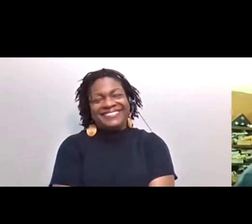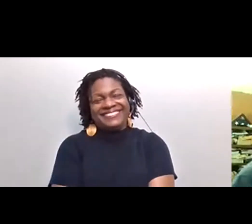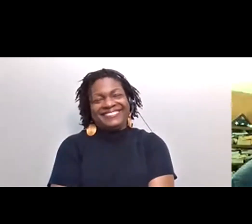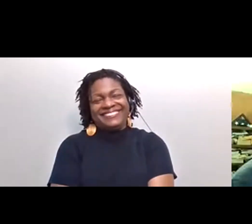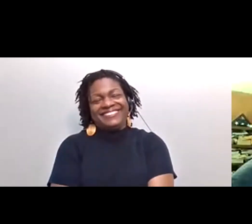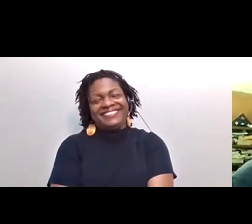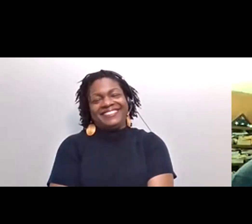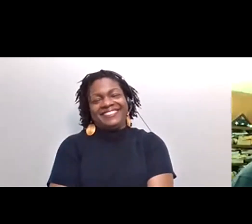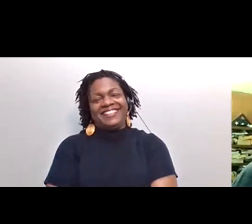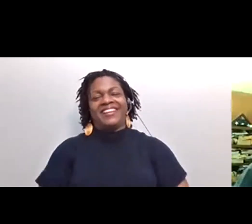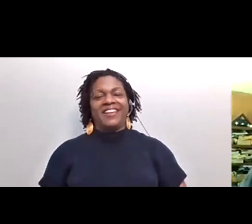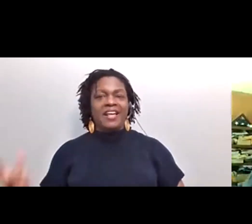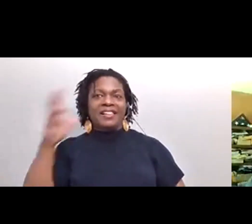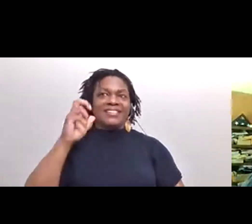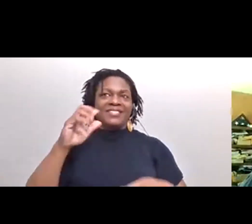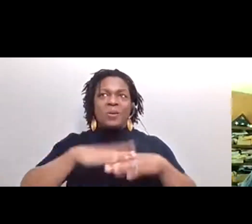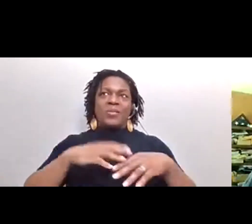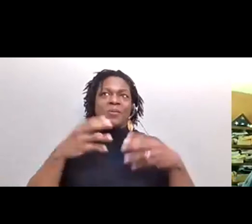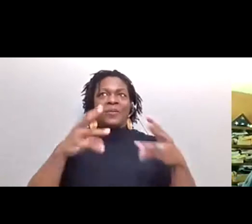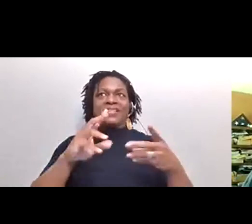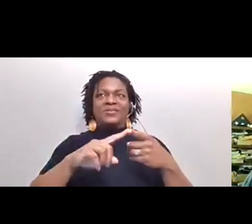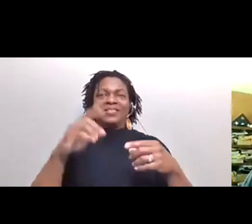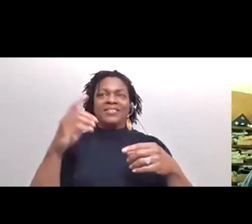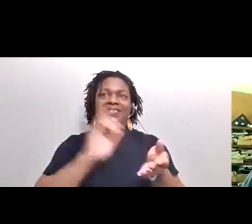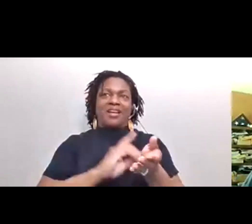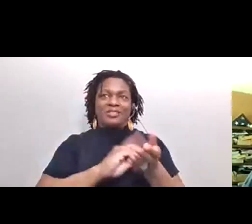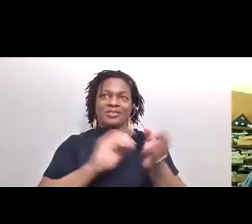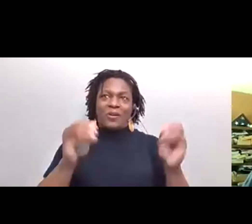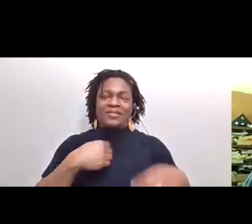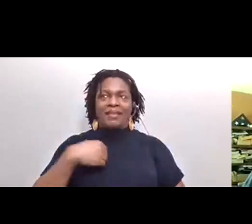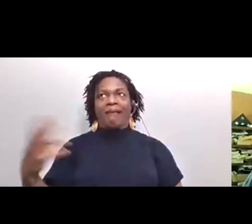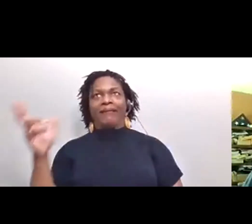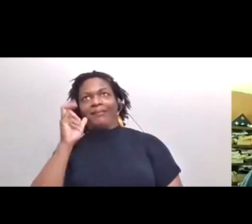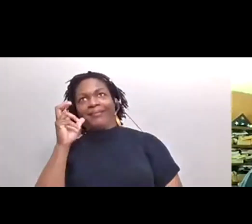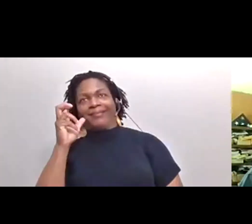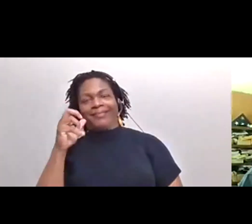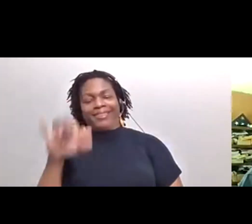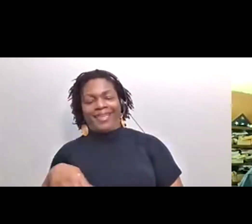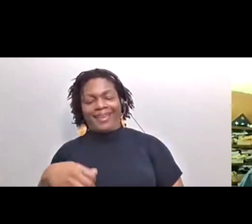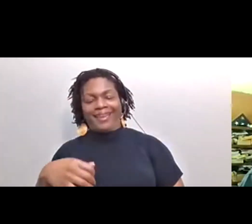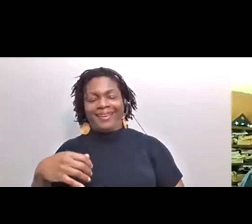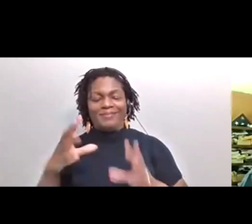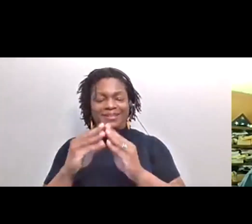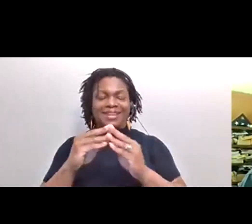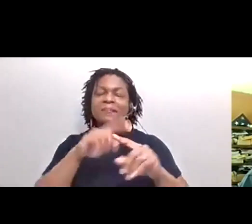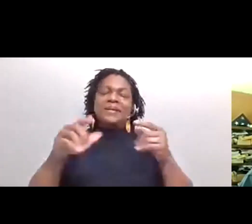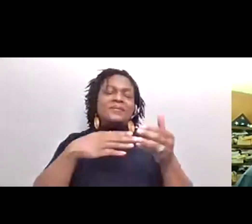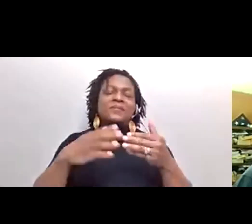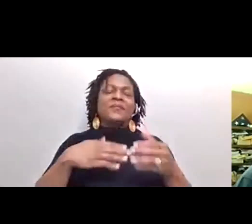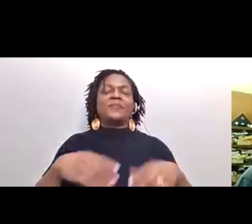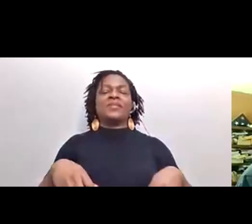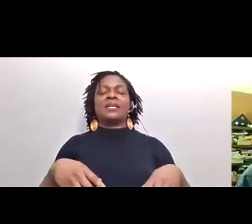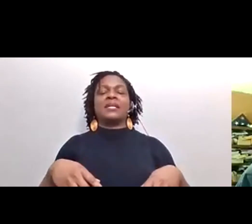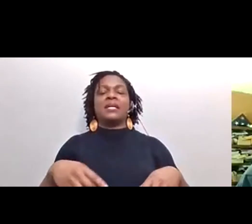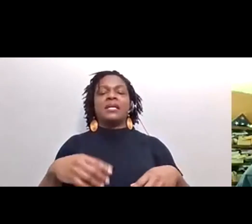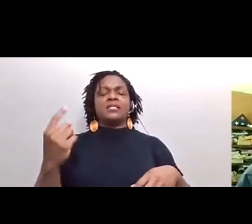actually listened to it on the way to the doctor. But it's an issue that I think we all need to at least be